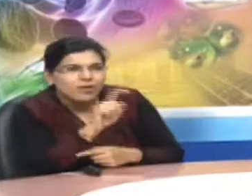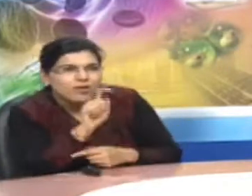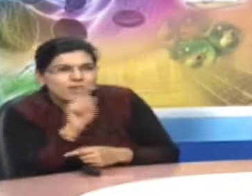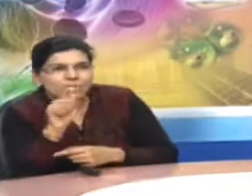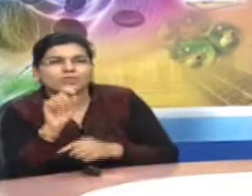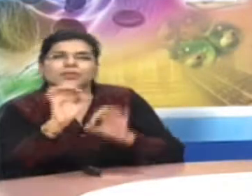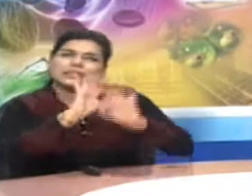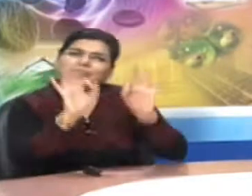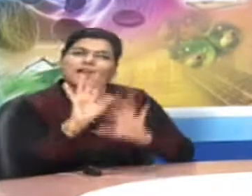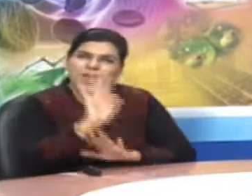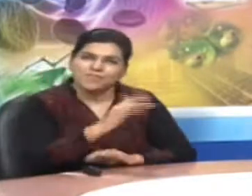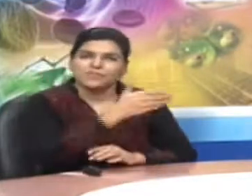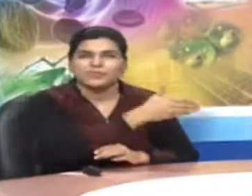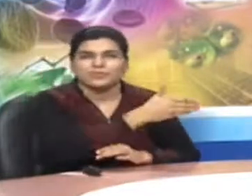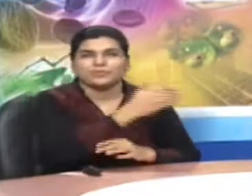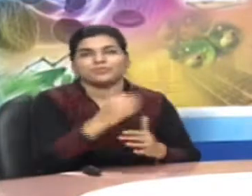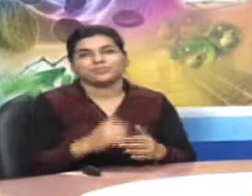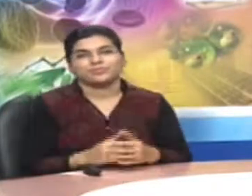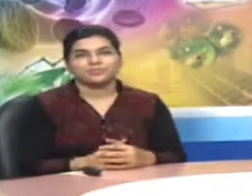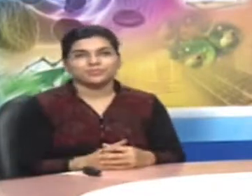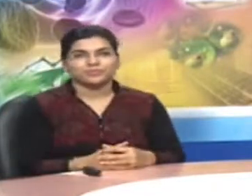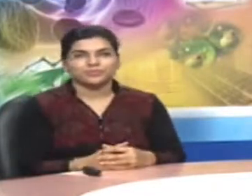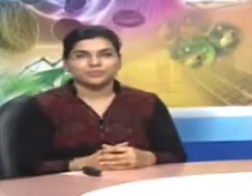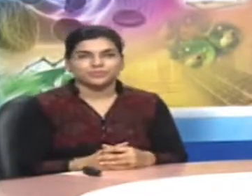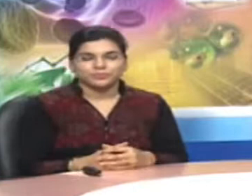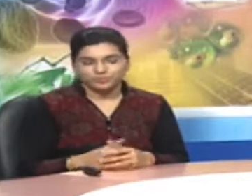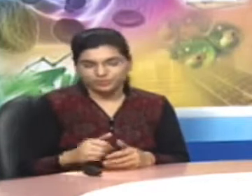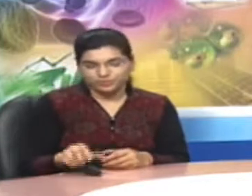and you can select the animation you like.